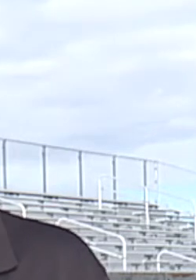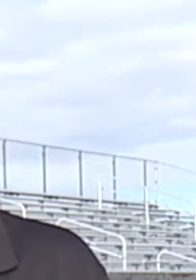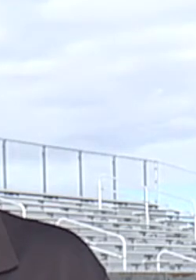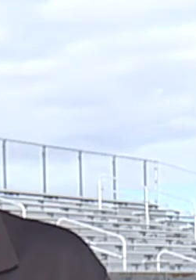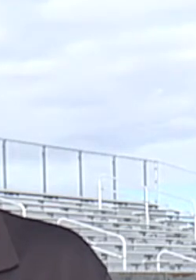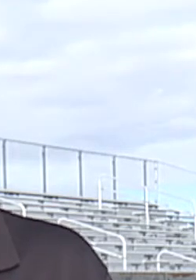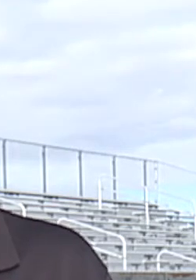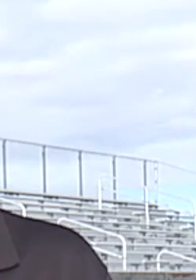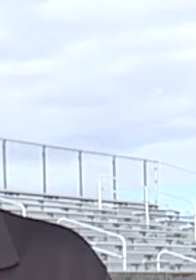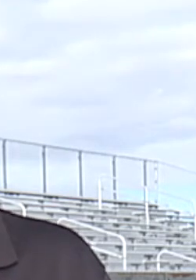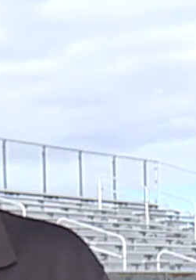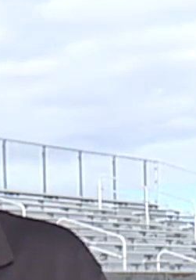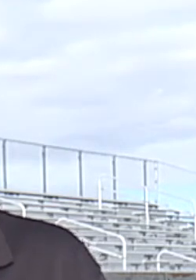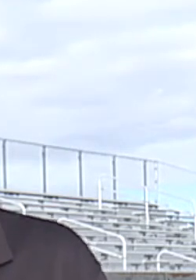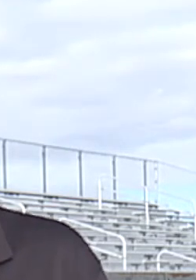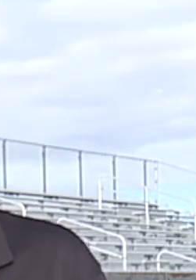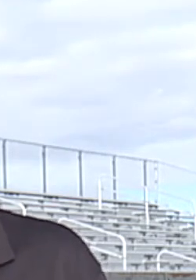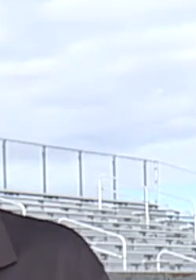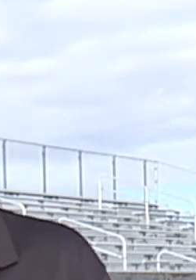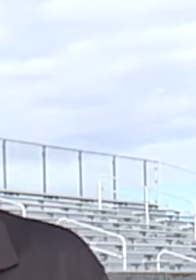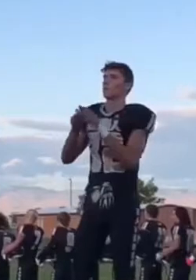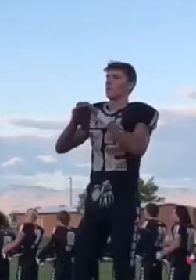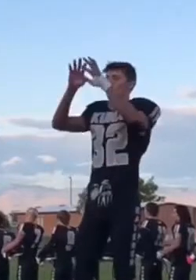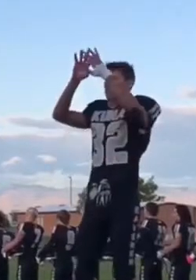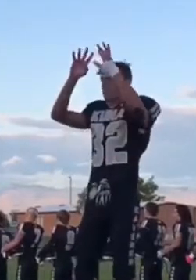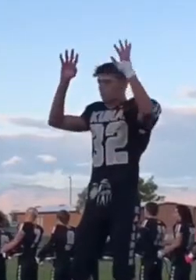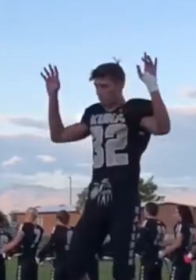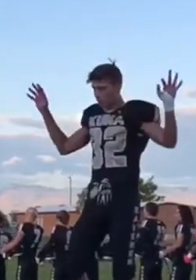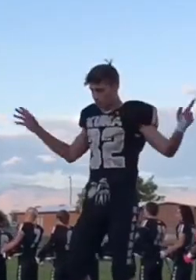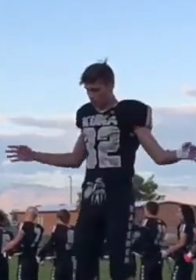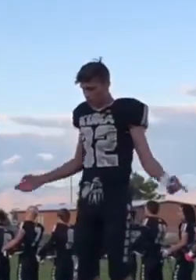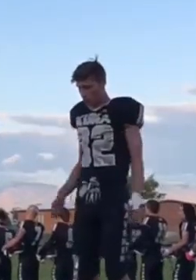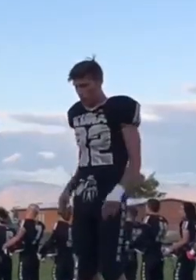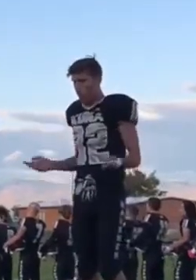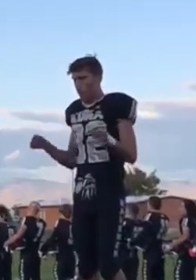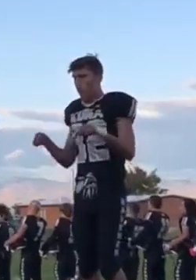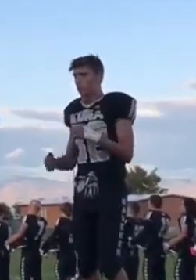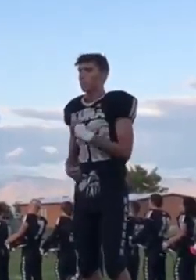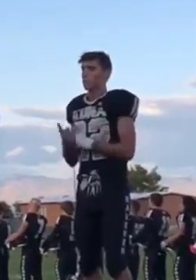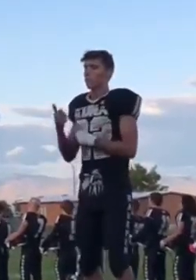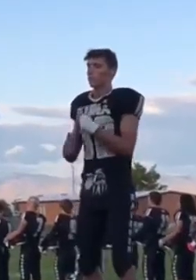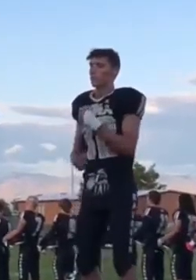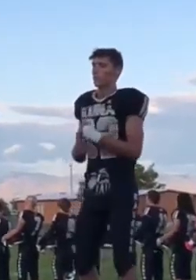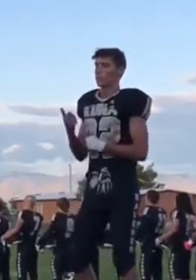is pretty mind-blowing. Anna Silver, 6 on your side.